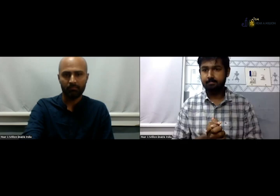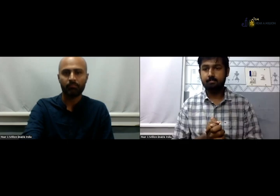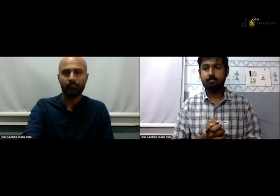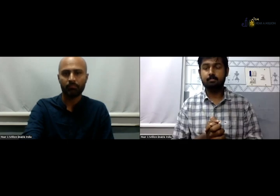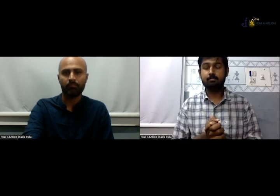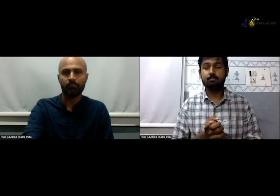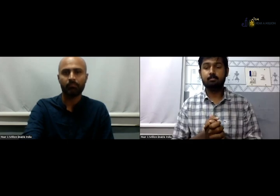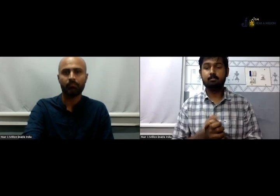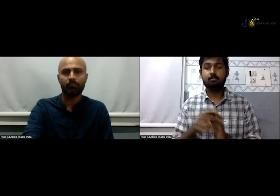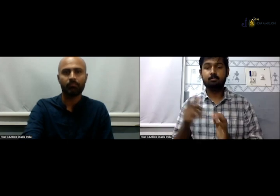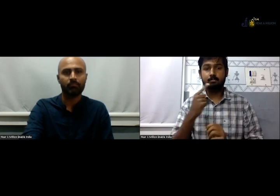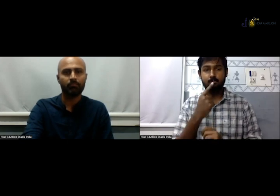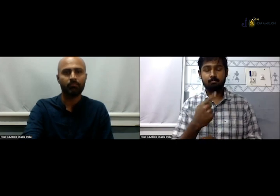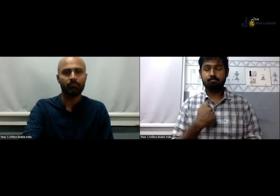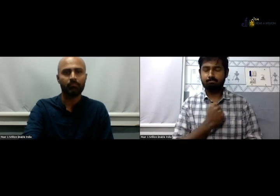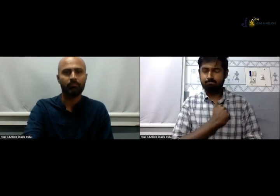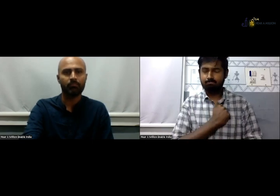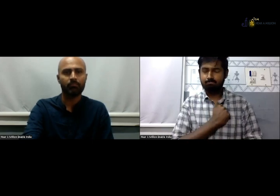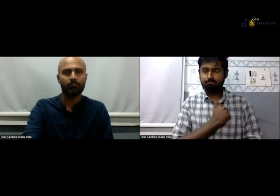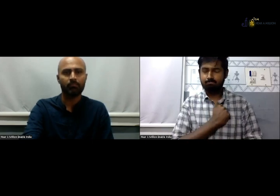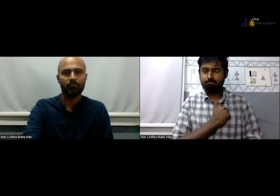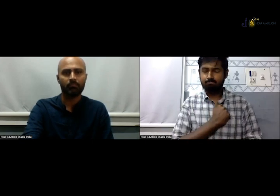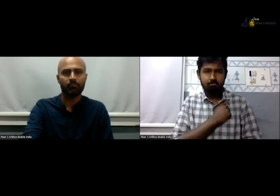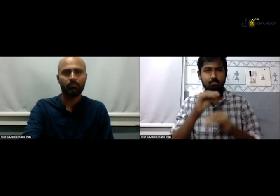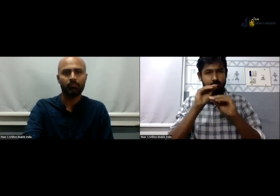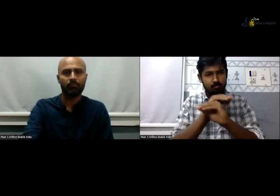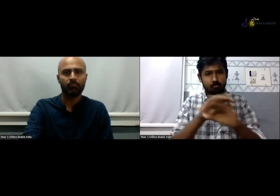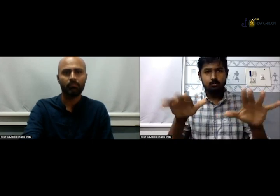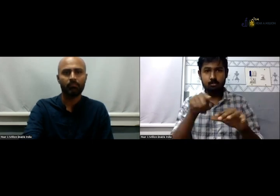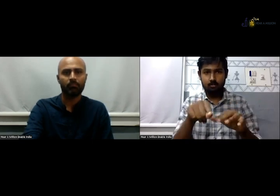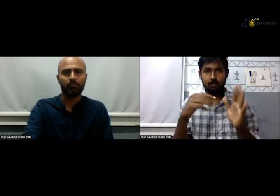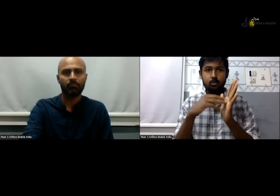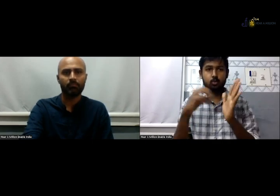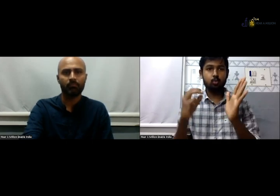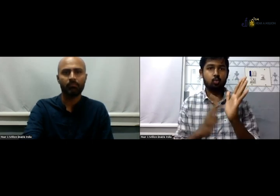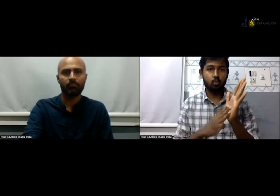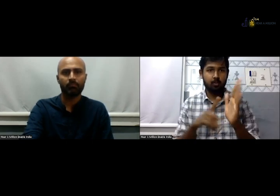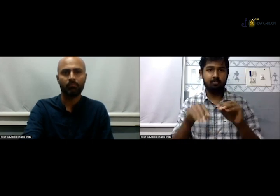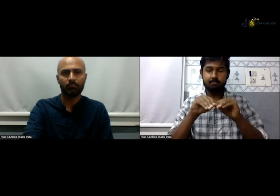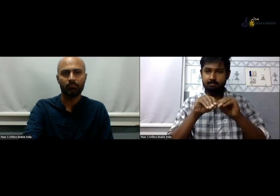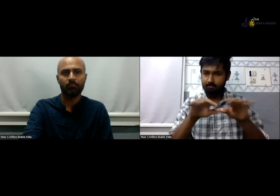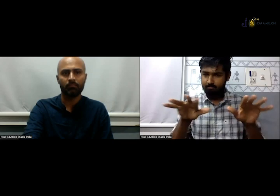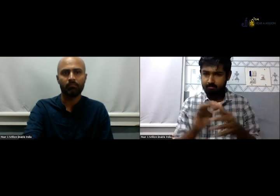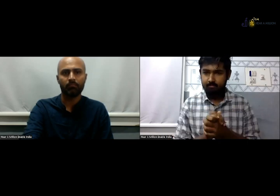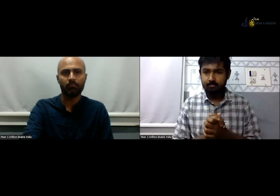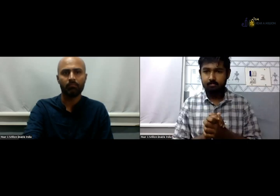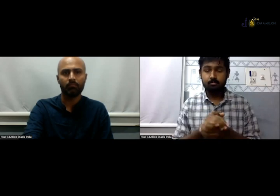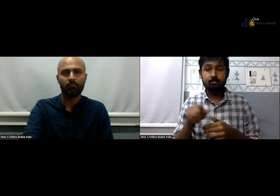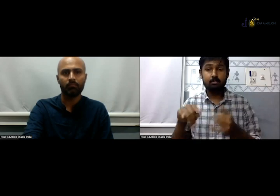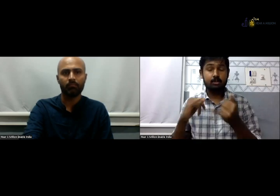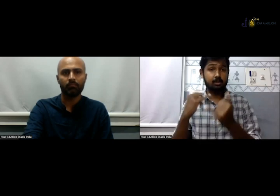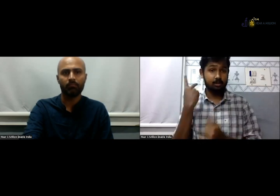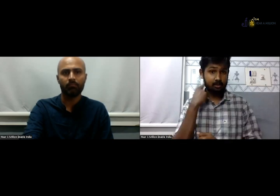Okay, so I will try to sign as per, I got the message from someone. Yes.